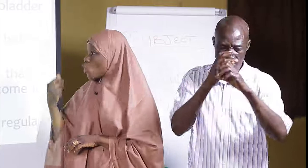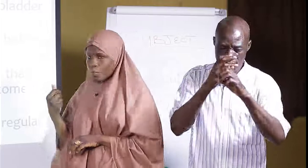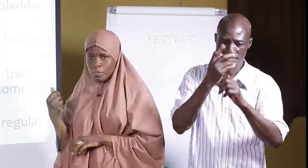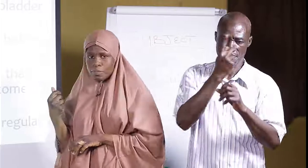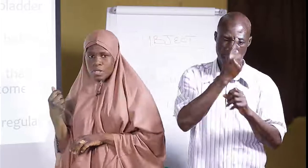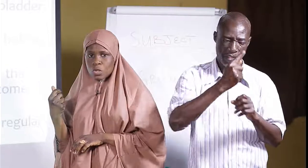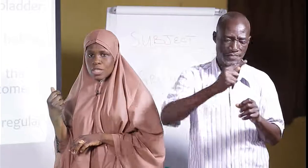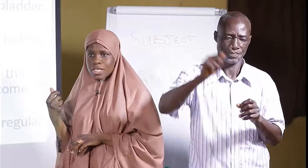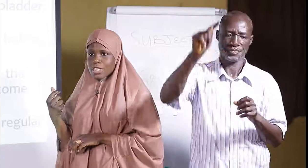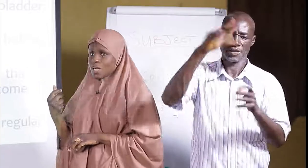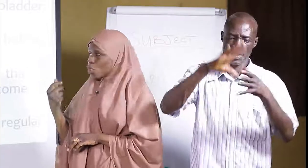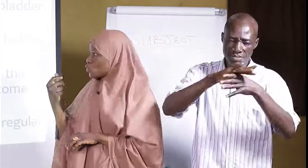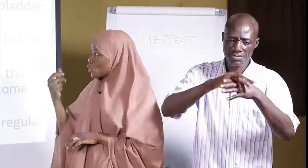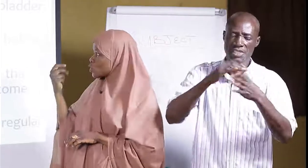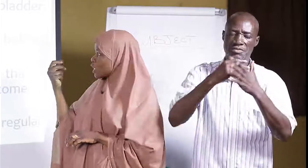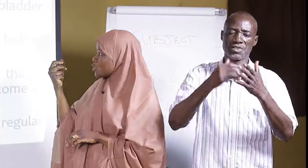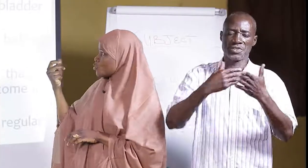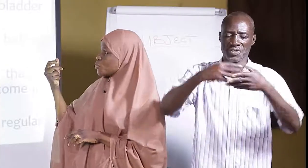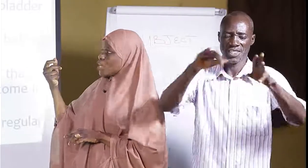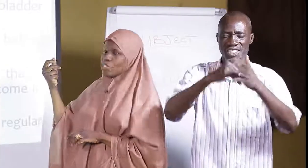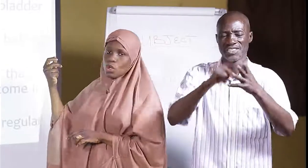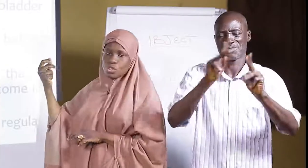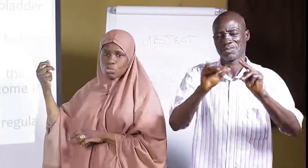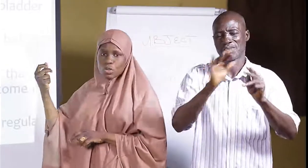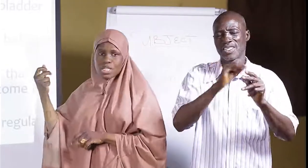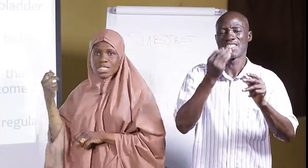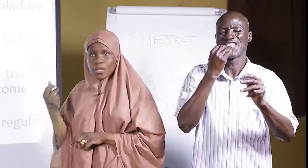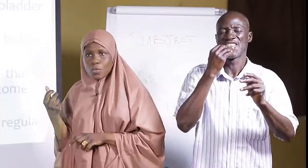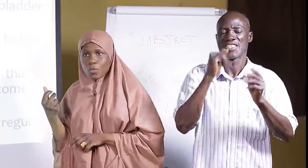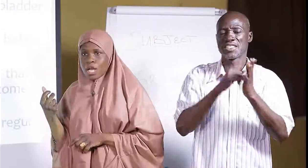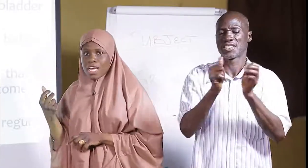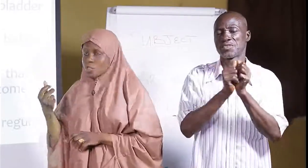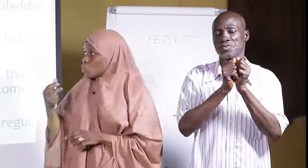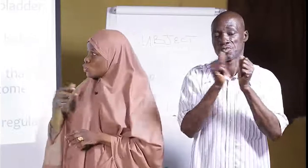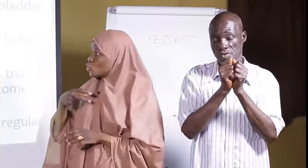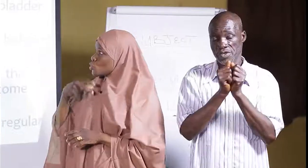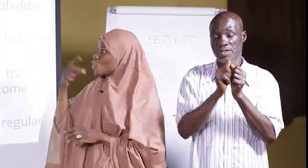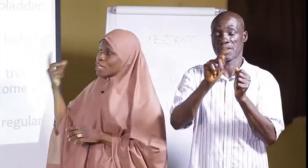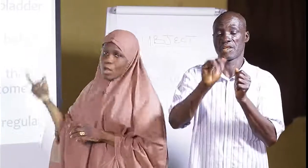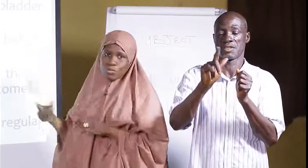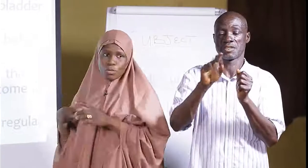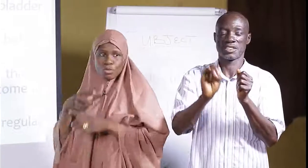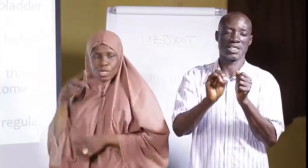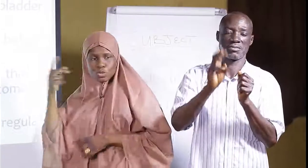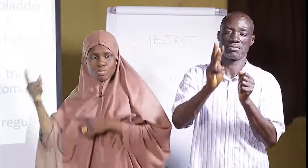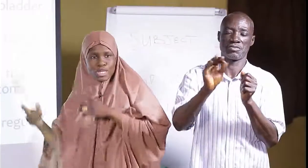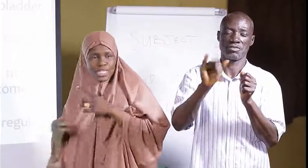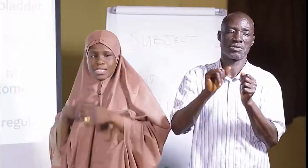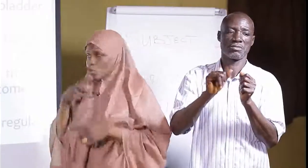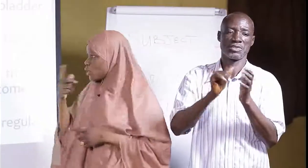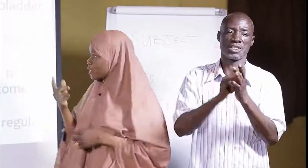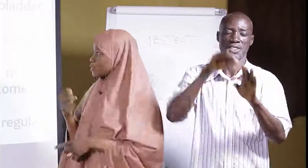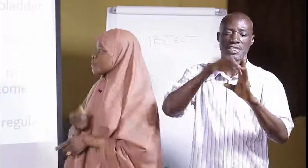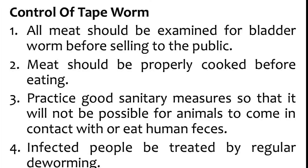bladder worm, so that you are not going to sell it to people and they consume it with that tapeworm and it continues going around from human to the pig,